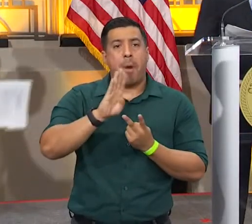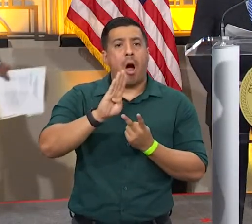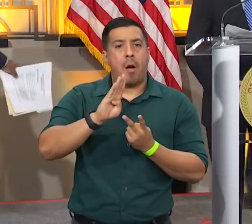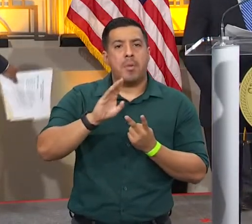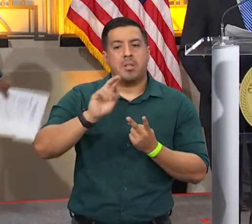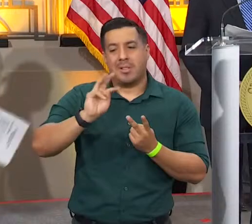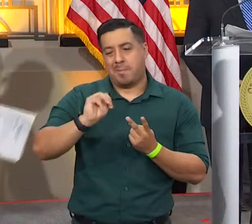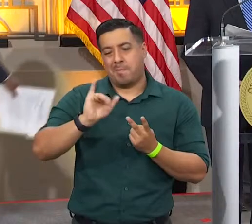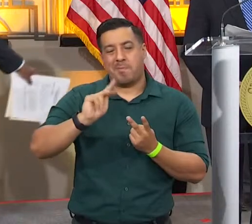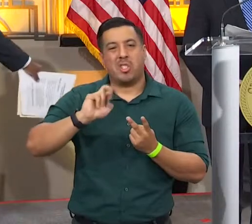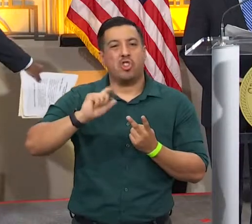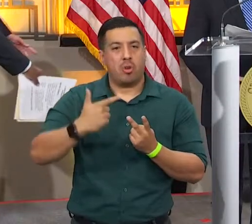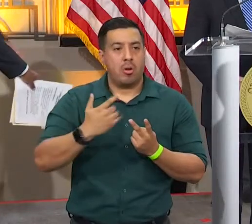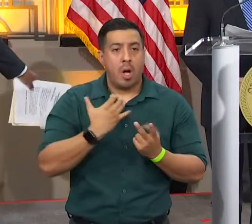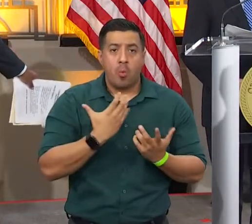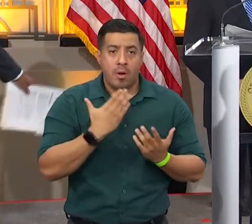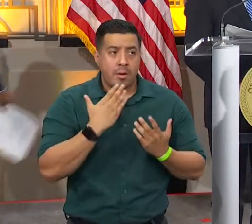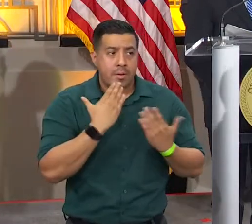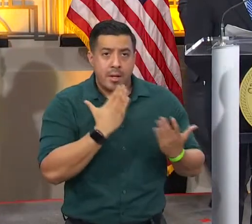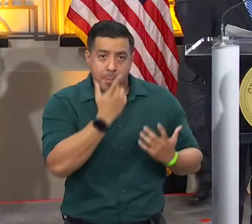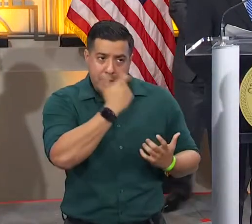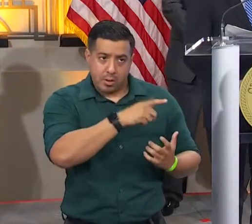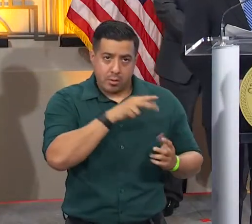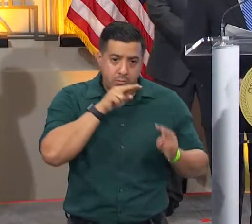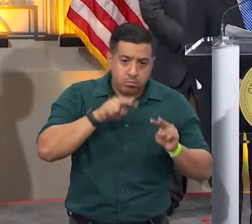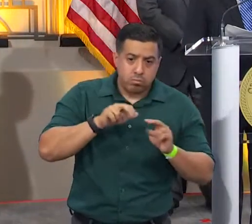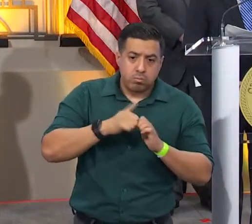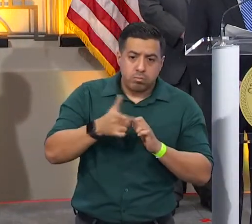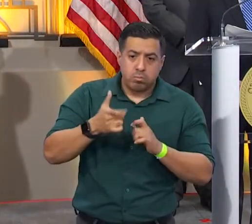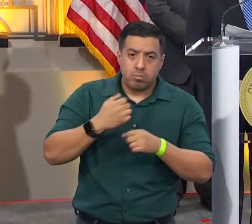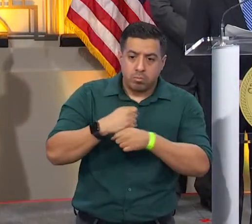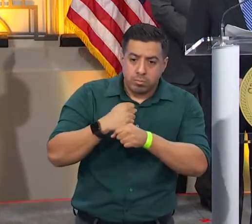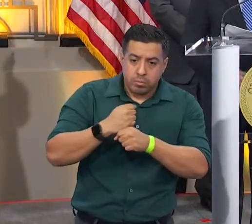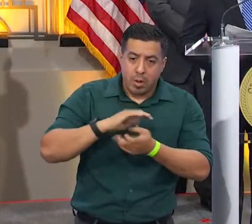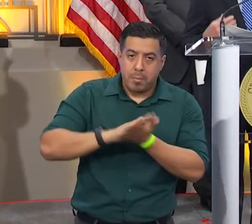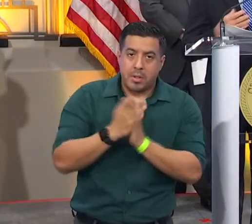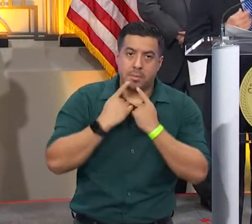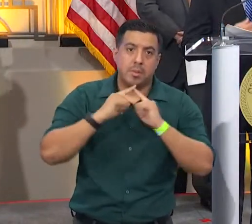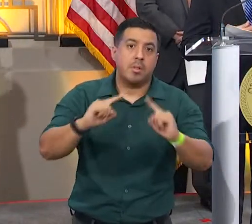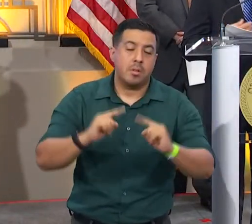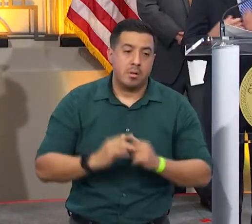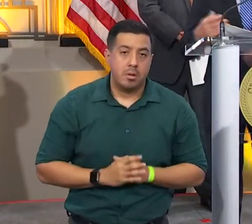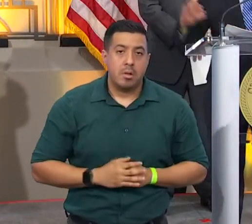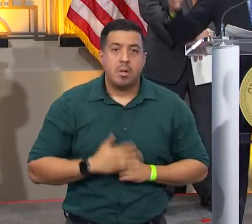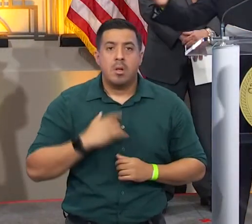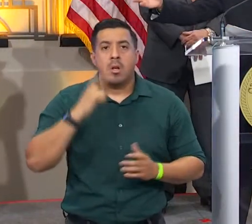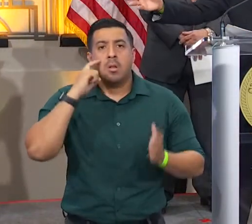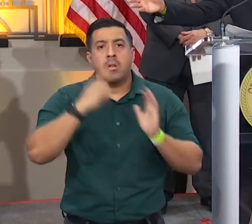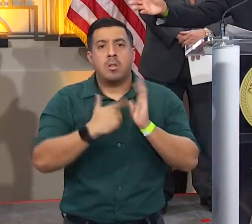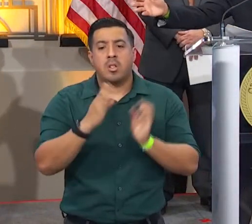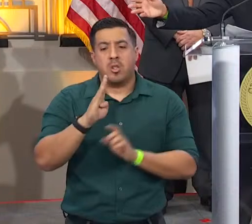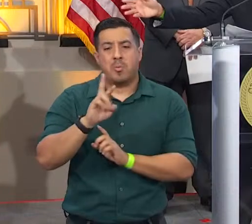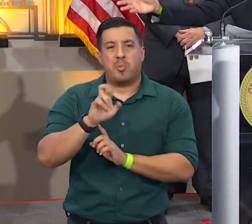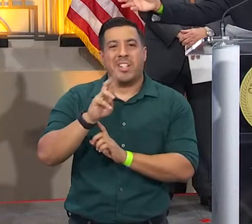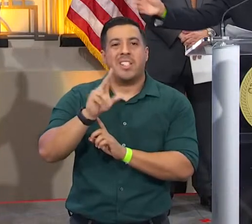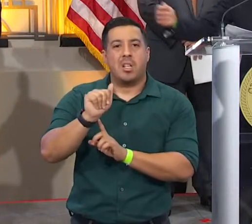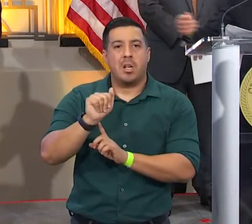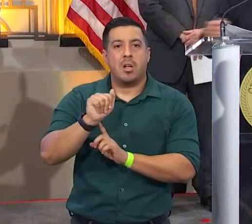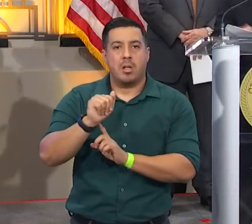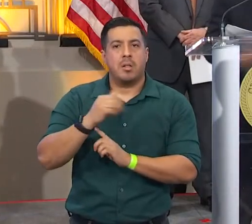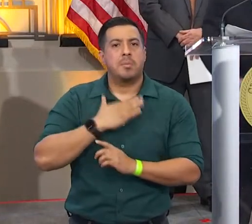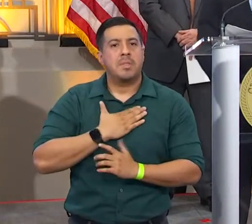the value in this partnership and worked hard to make it a reality. I also want to acknowledge Brenda Hellyer.